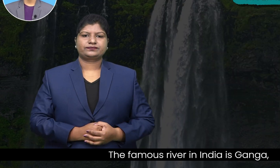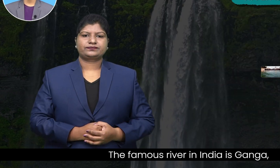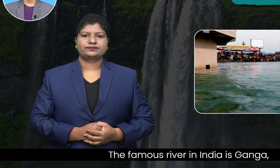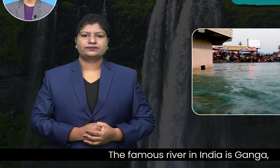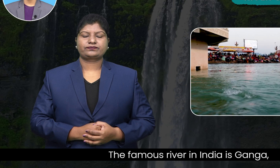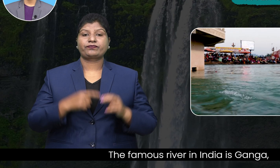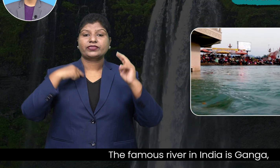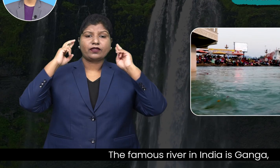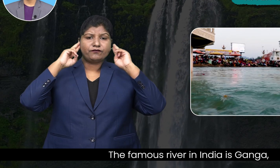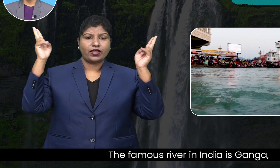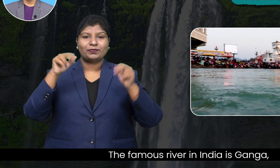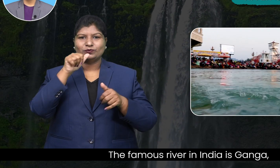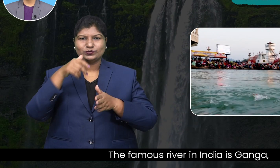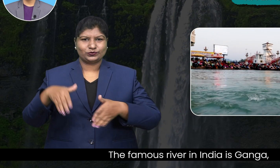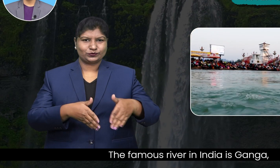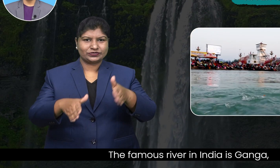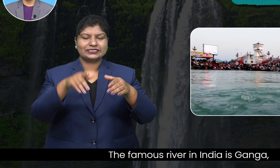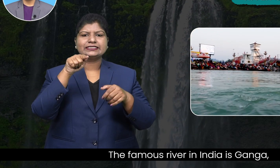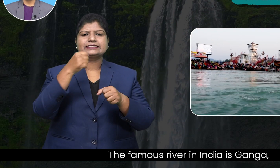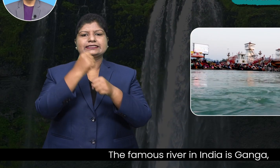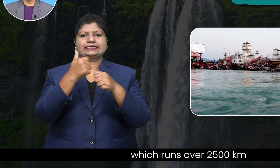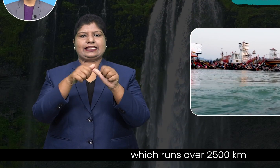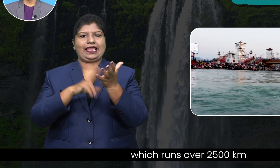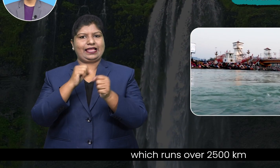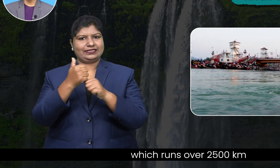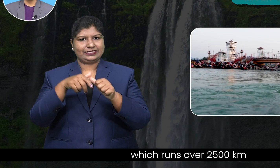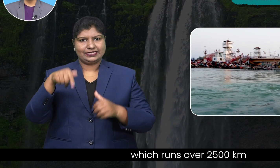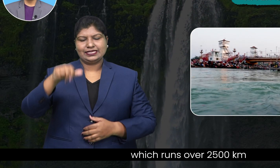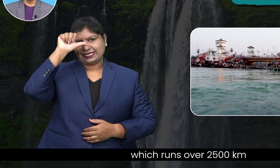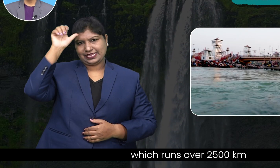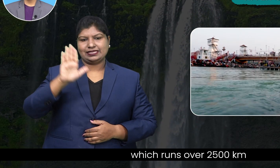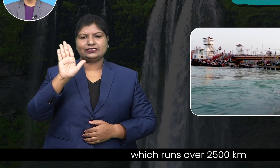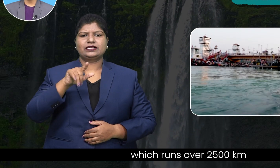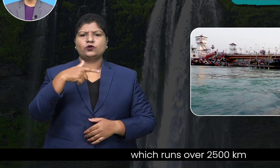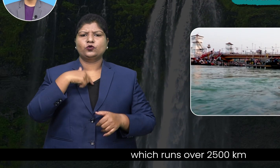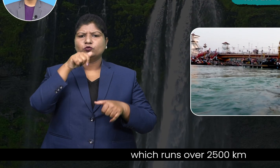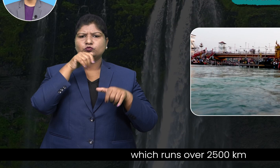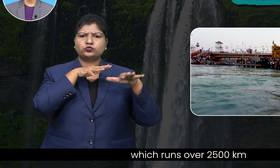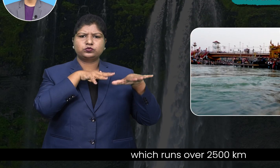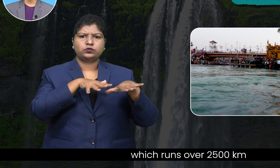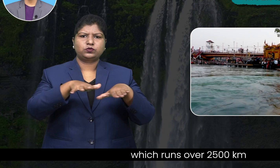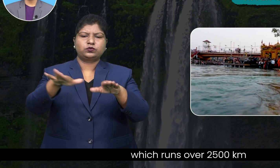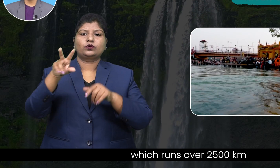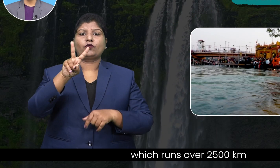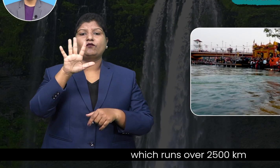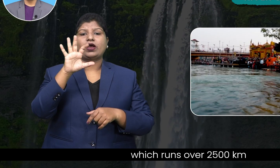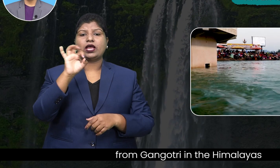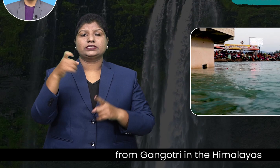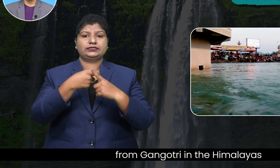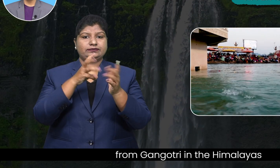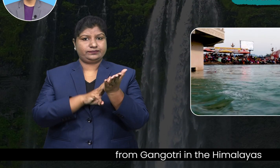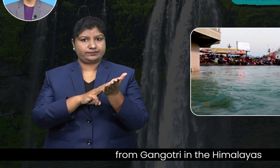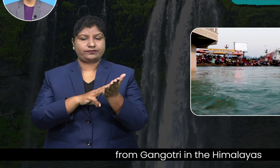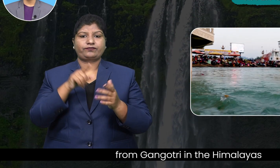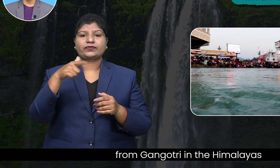The famous river in India is Ganga, which runs over 2,500 km